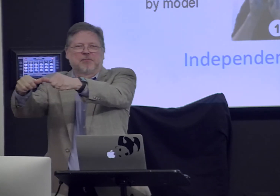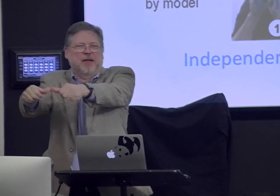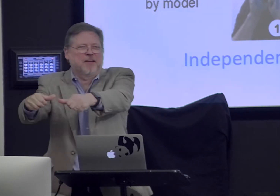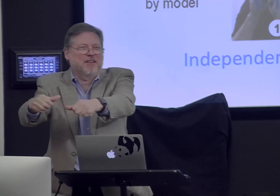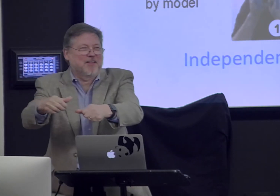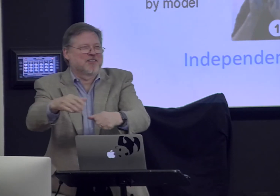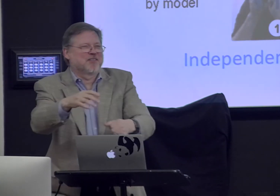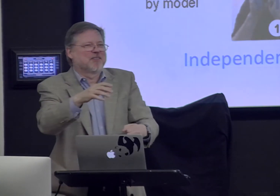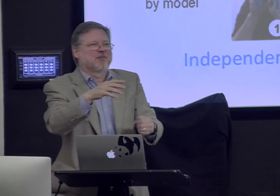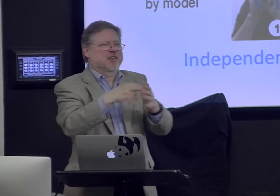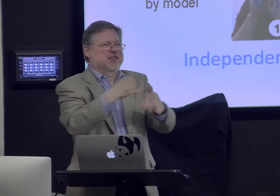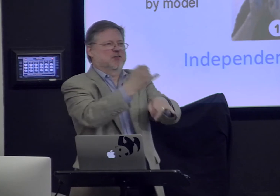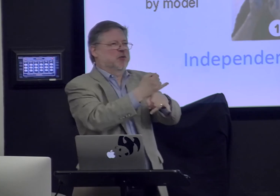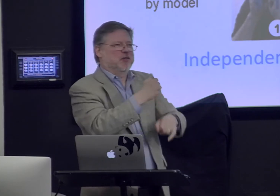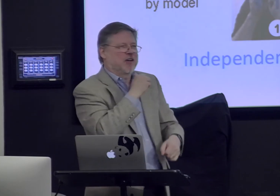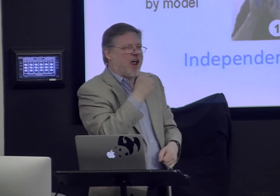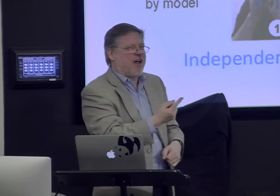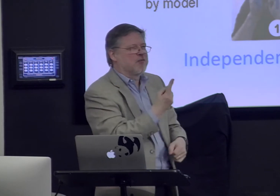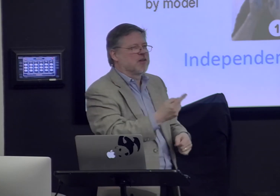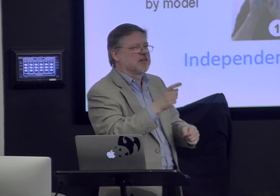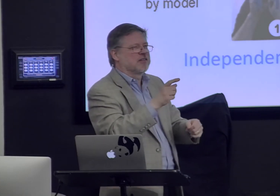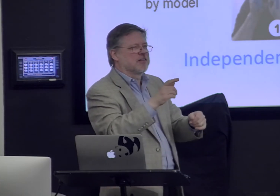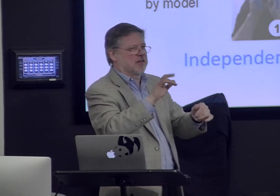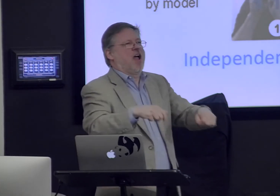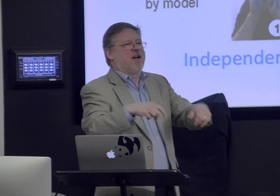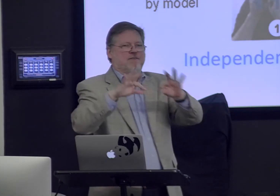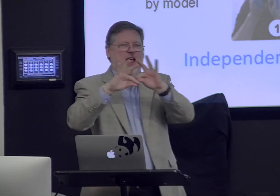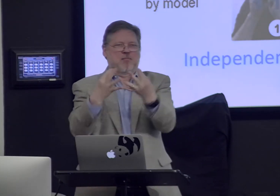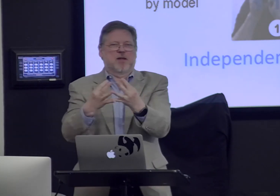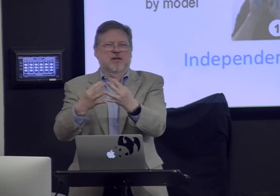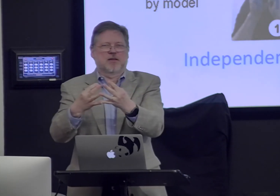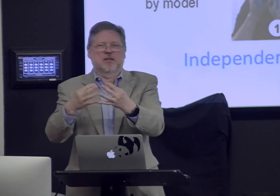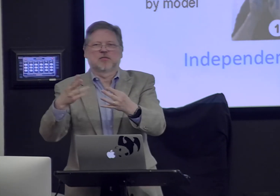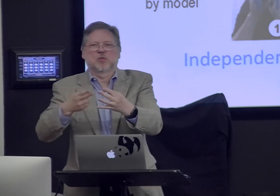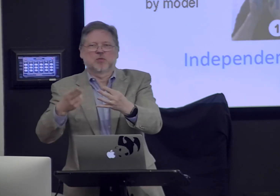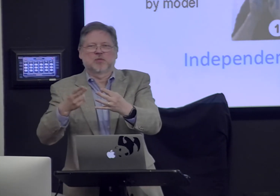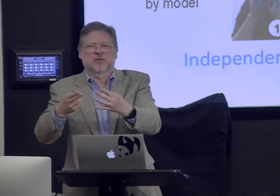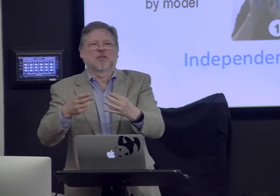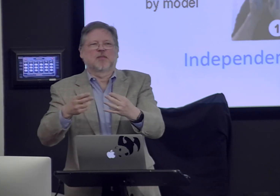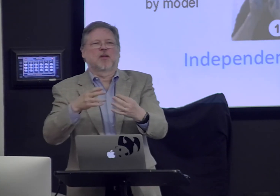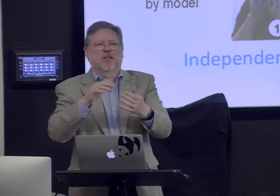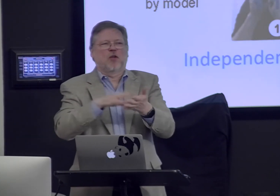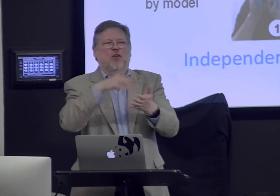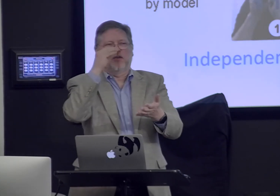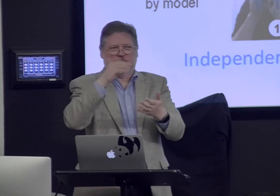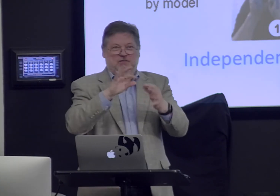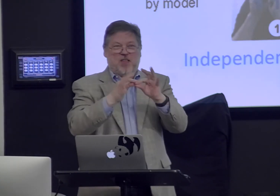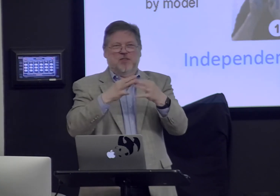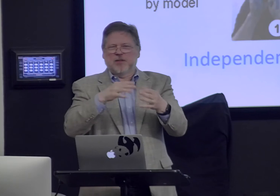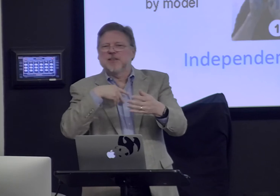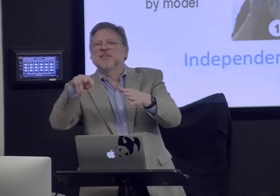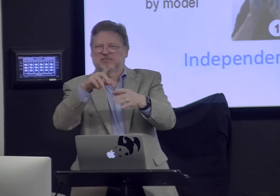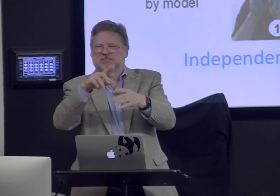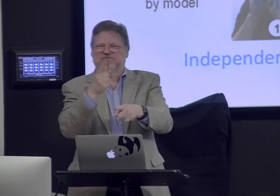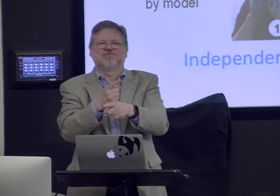recognized a reference to fangs as being a form that was used by a family, But they didn't realize that it was a form that used